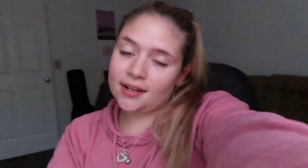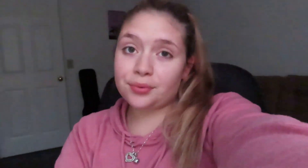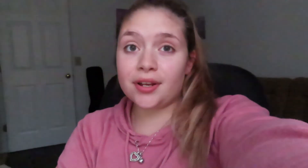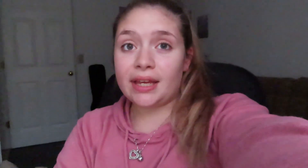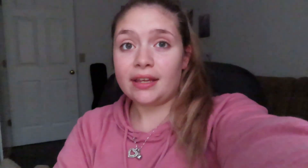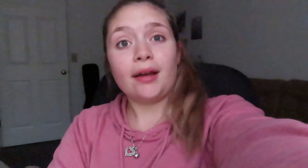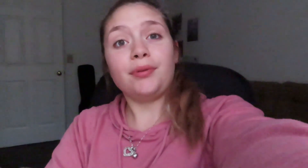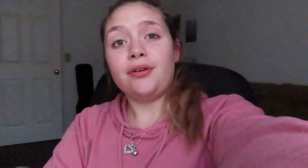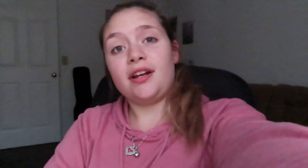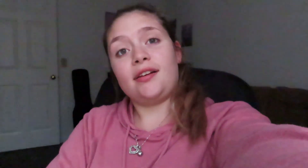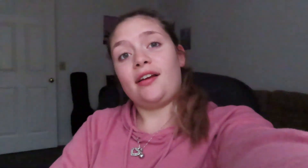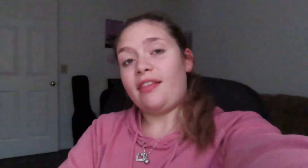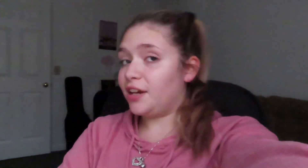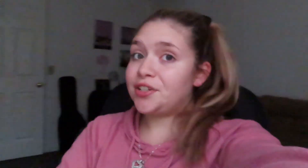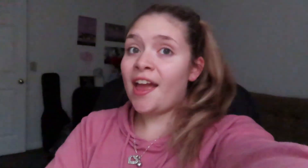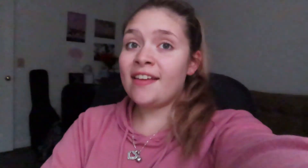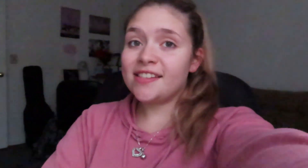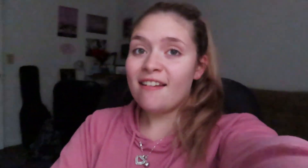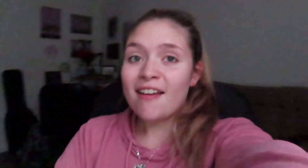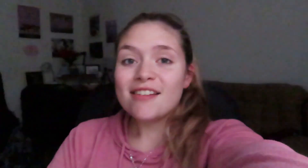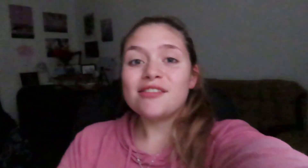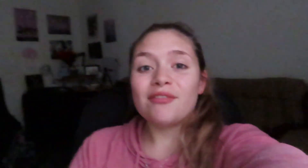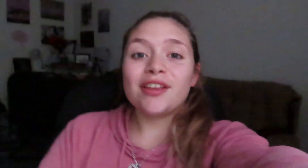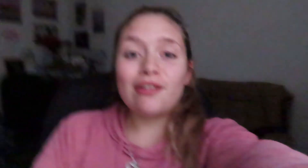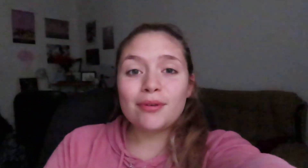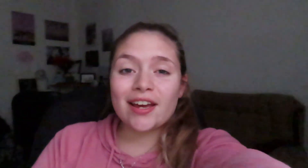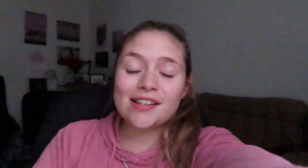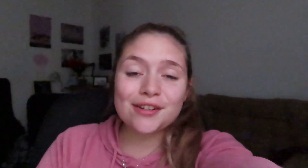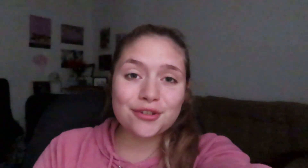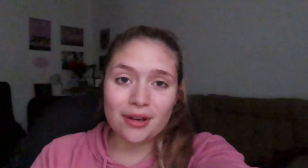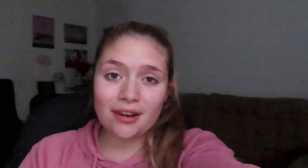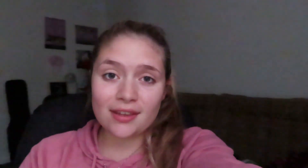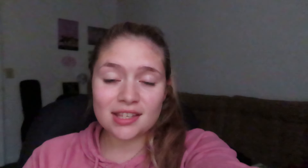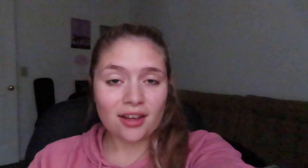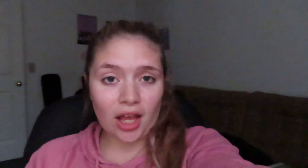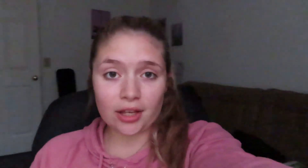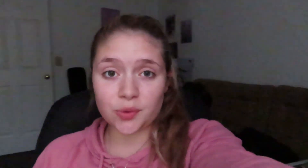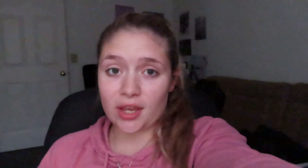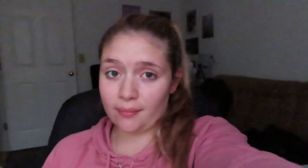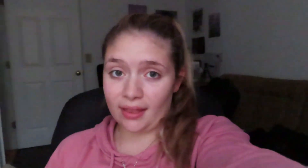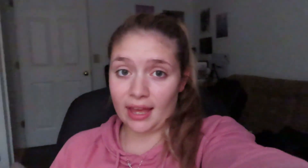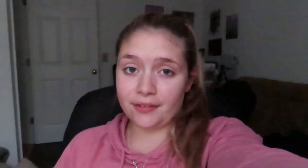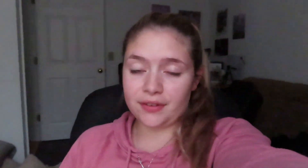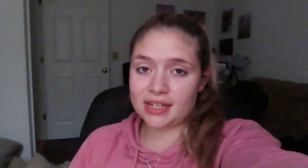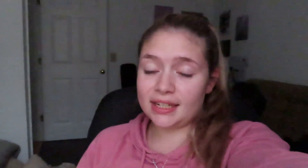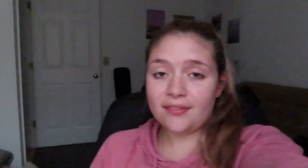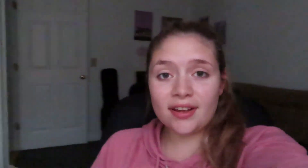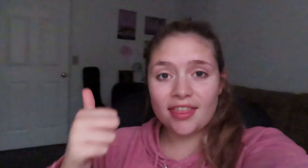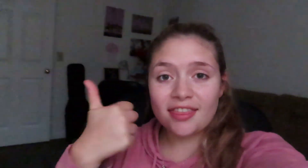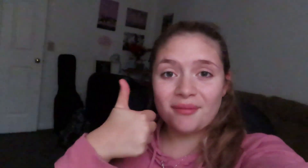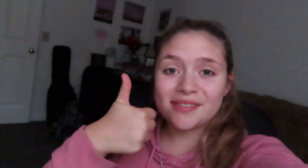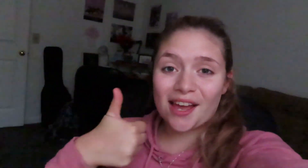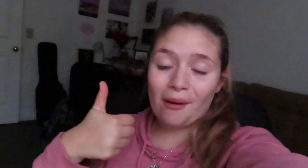and pre-uploaded and all that jazz. So I really hope you guys enjoyed this college week in my life. If you did, give it a thumbs up.